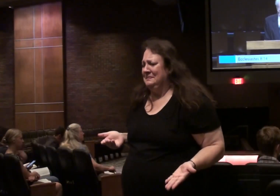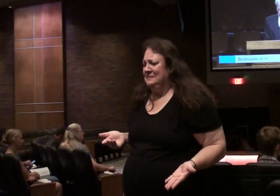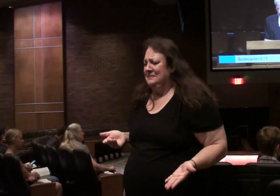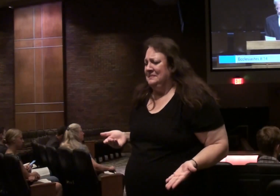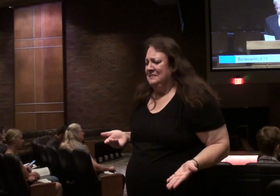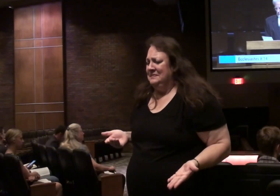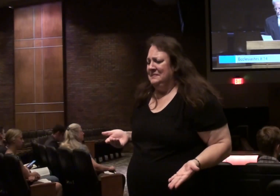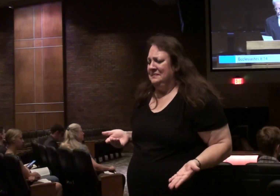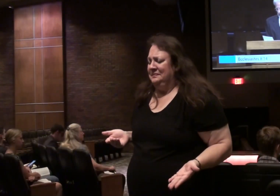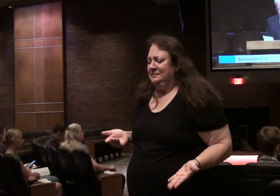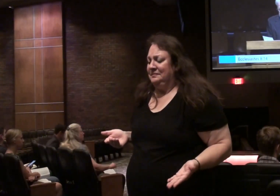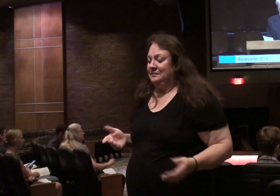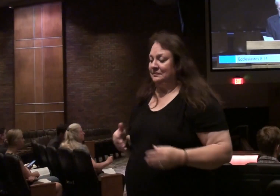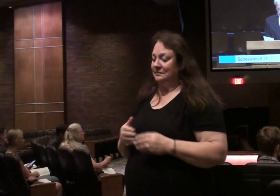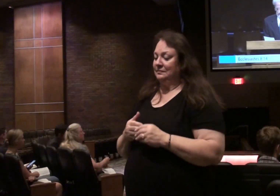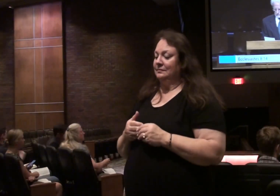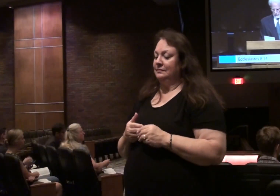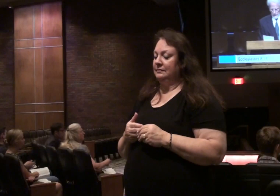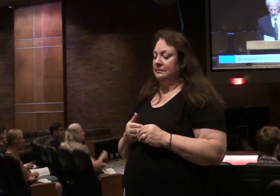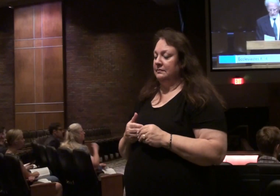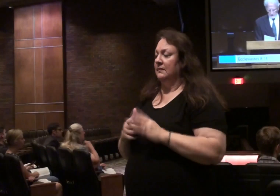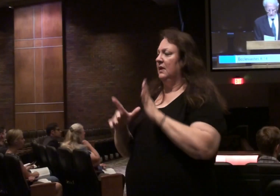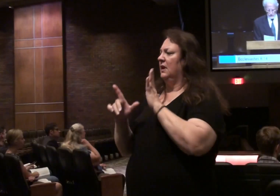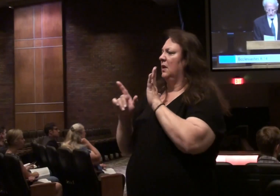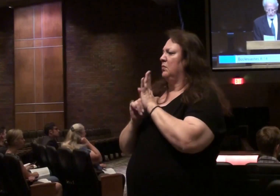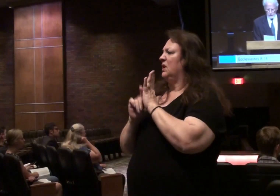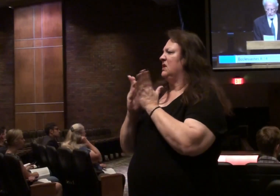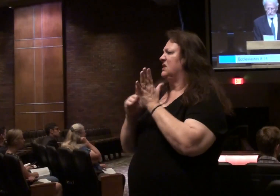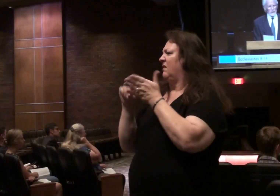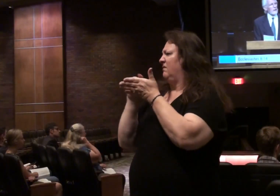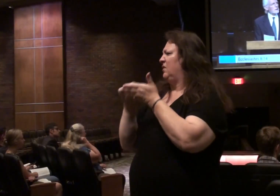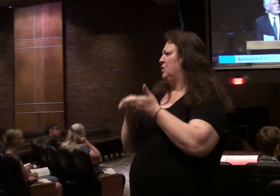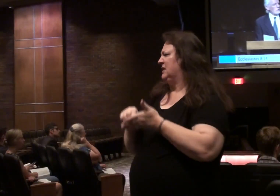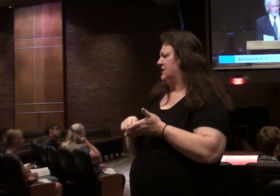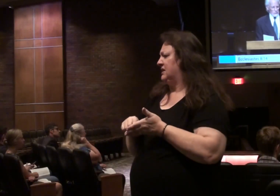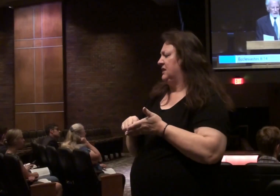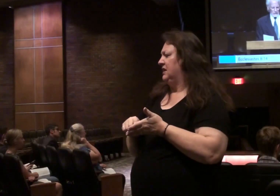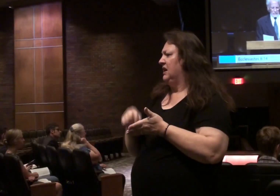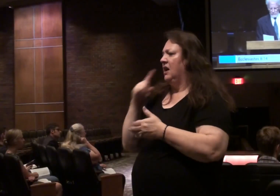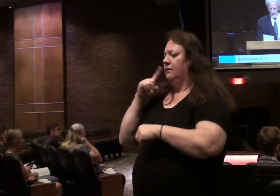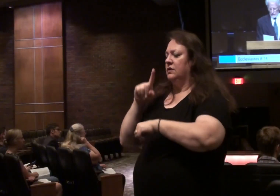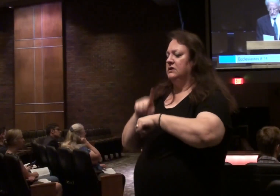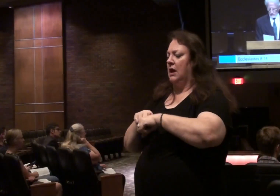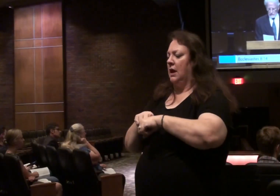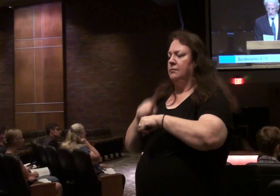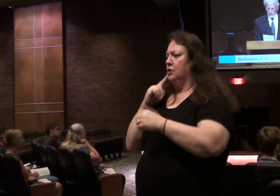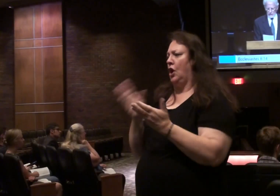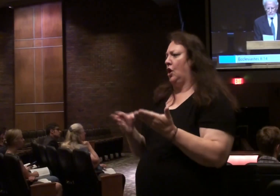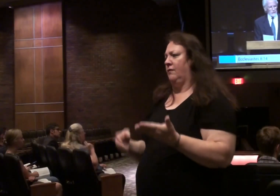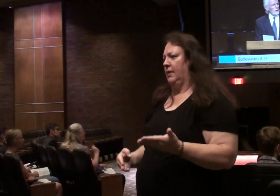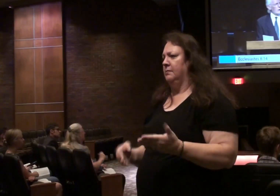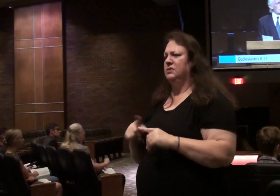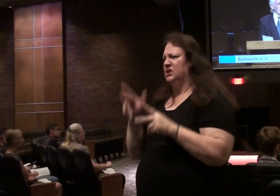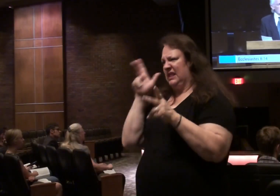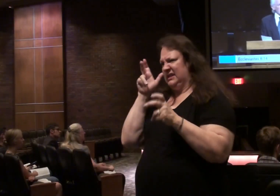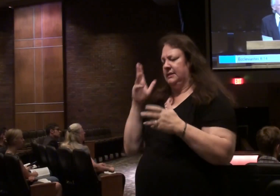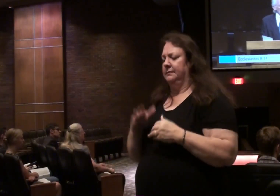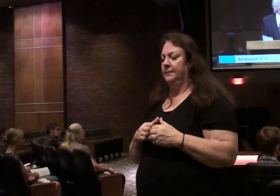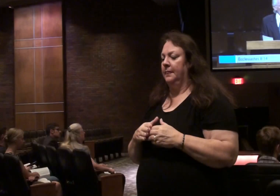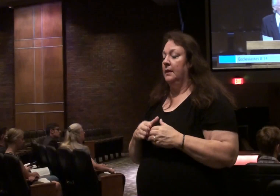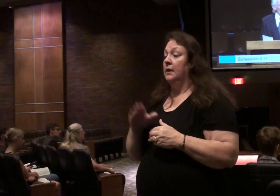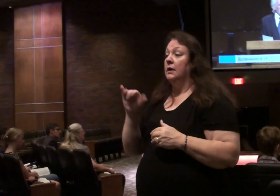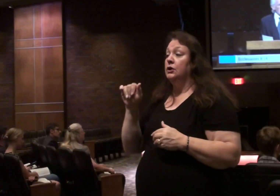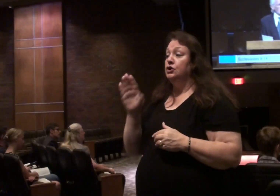of Scripture, I just printed out some verses. So for time, we won't have to turn there. But you listen, these come